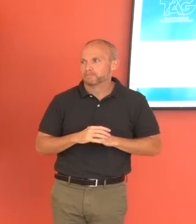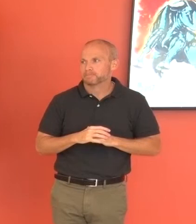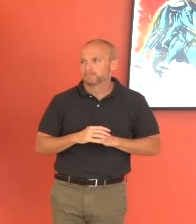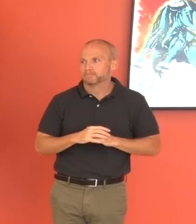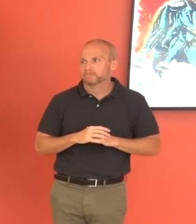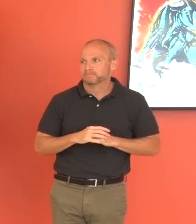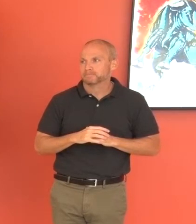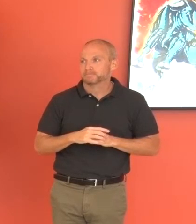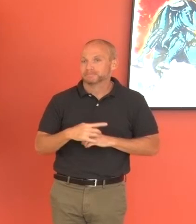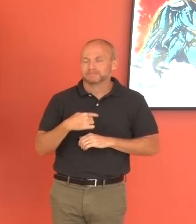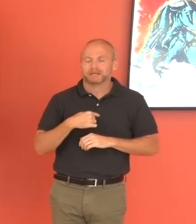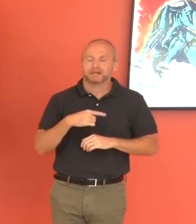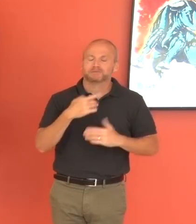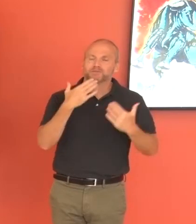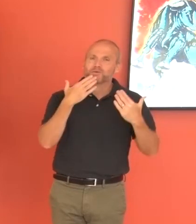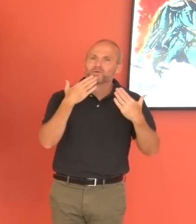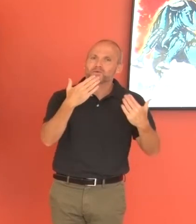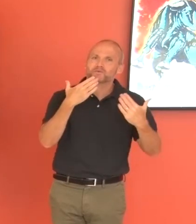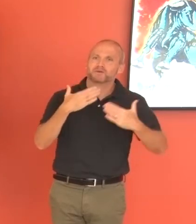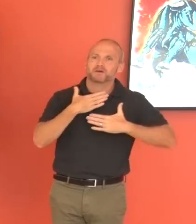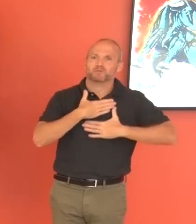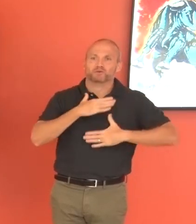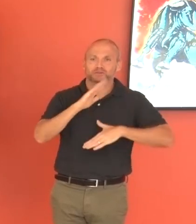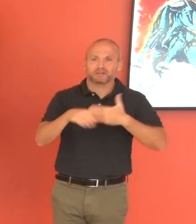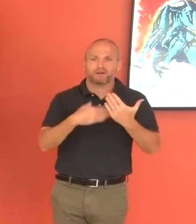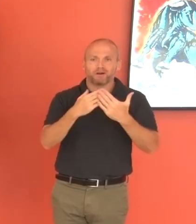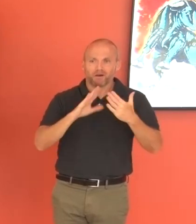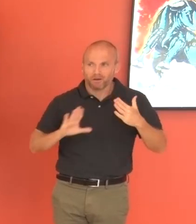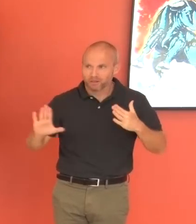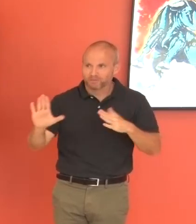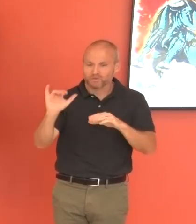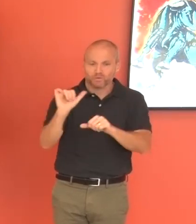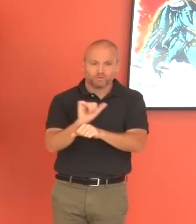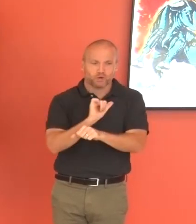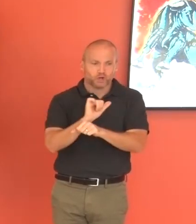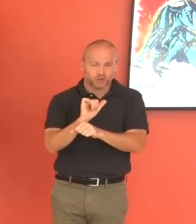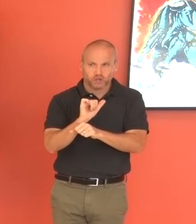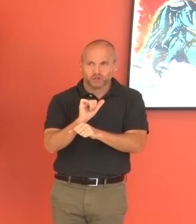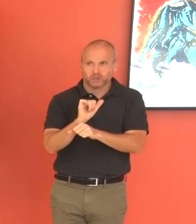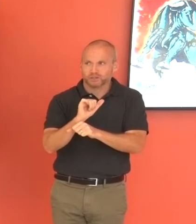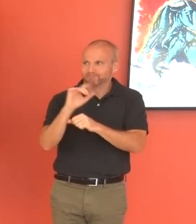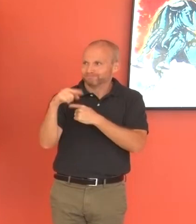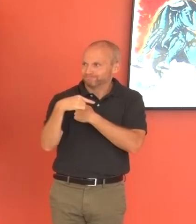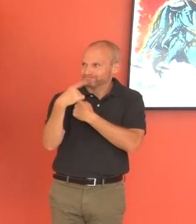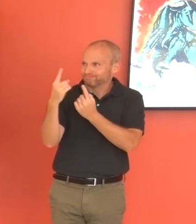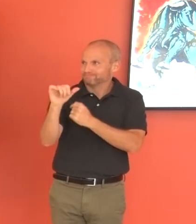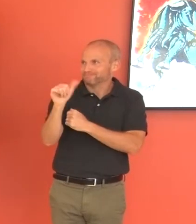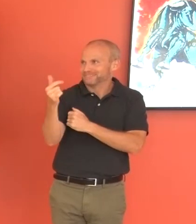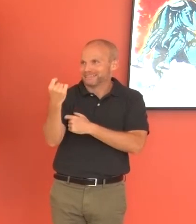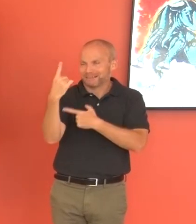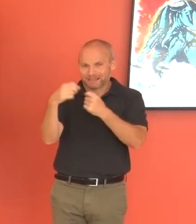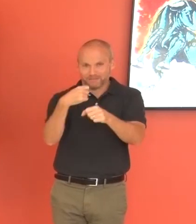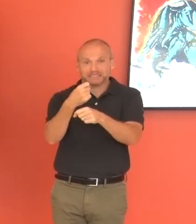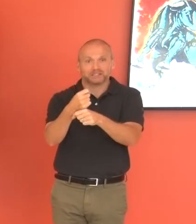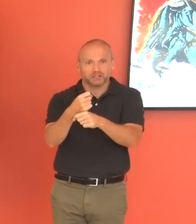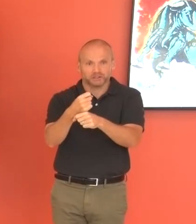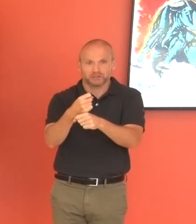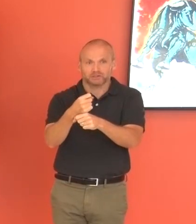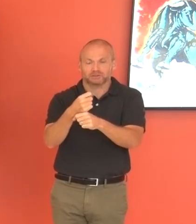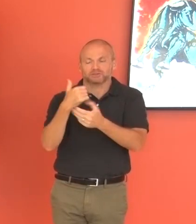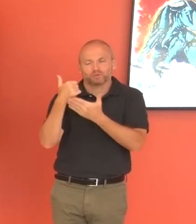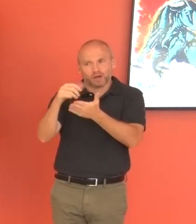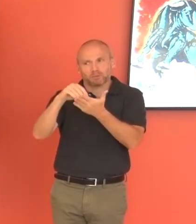I just so greatly appreciate all that you've done in the last 10, 11 years to make that